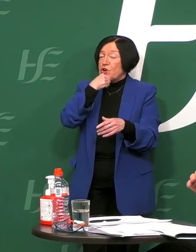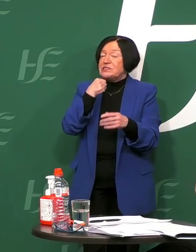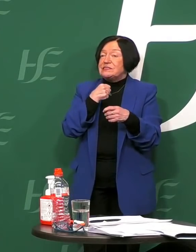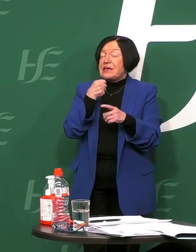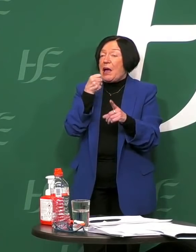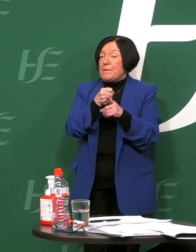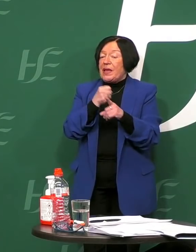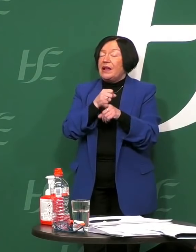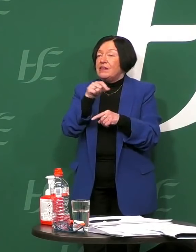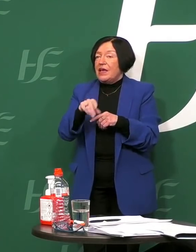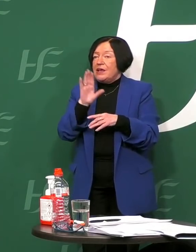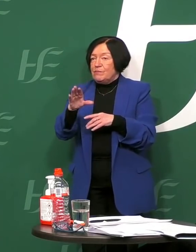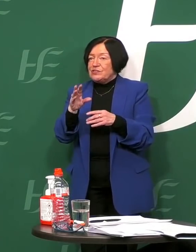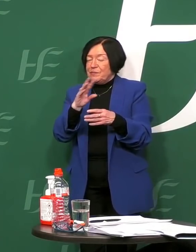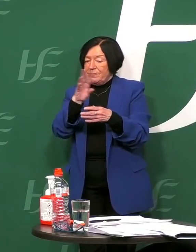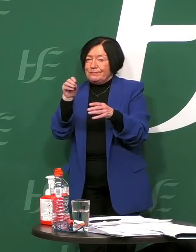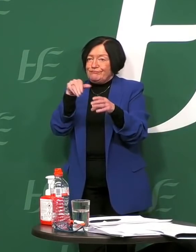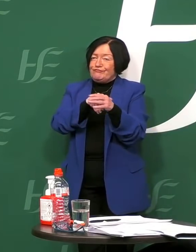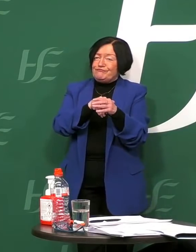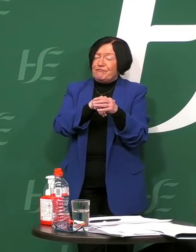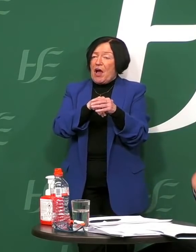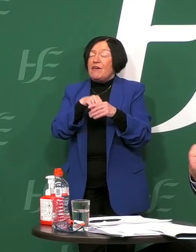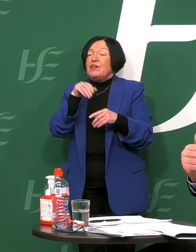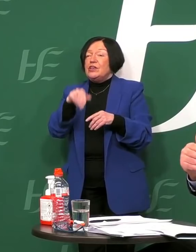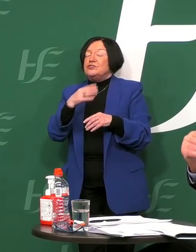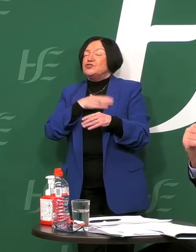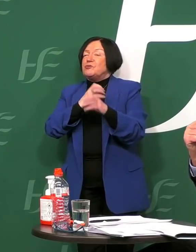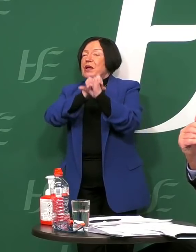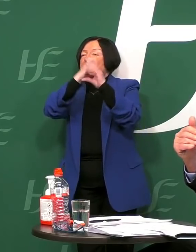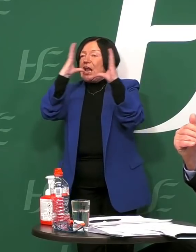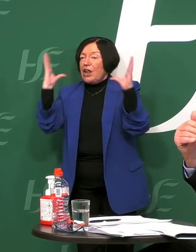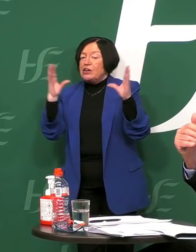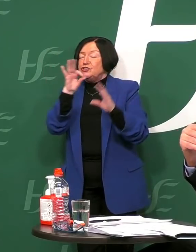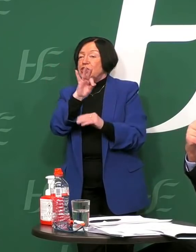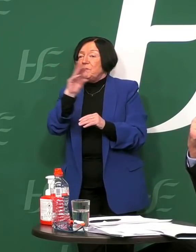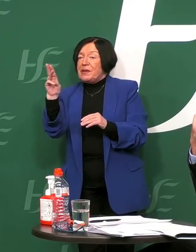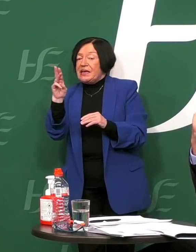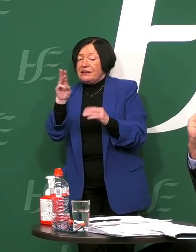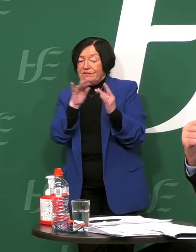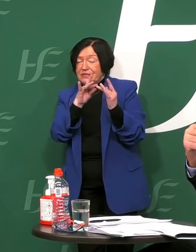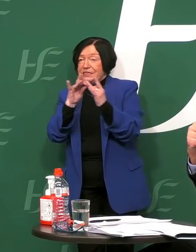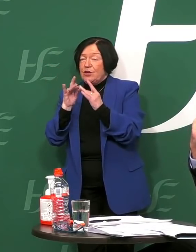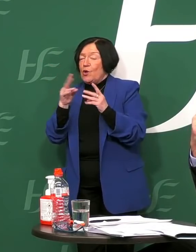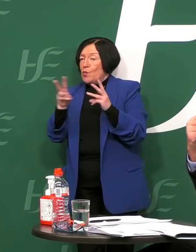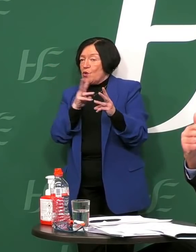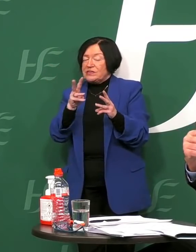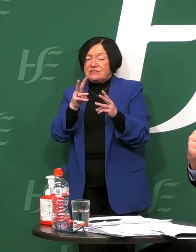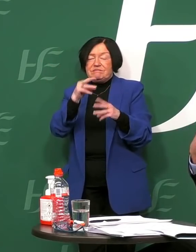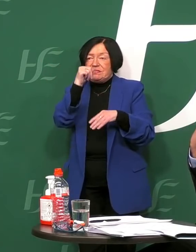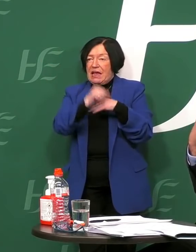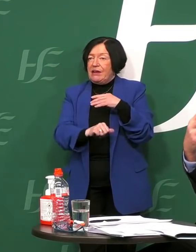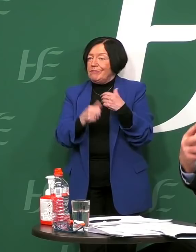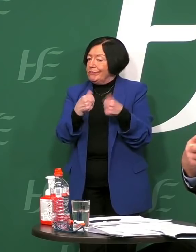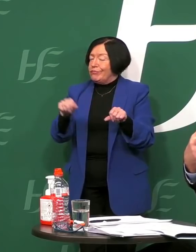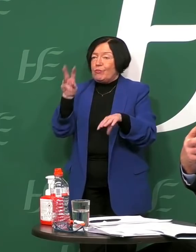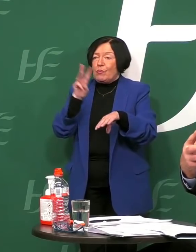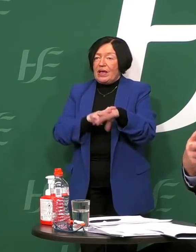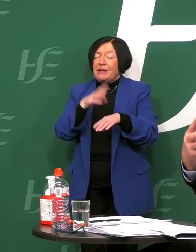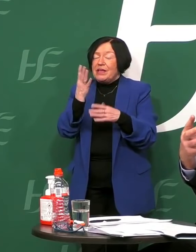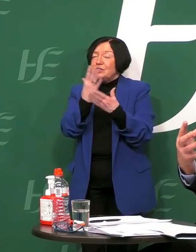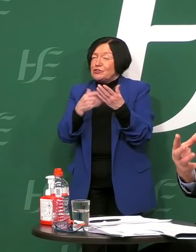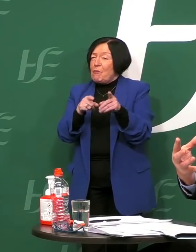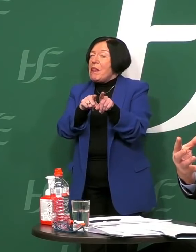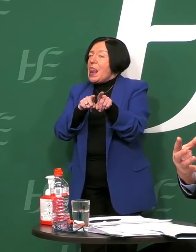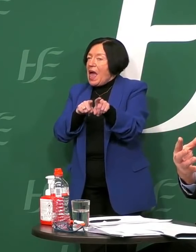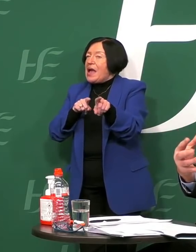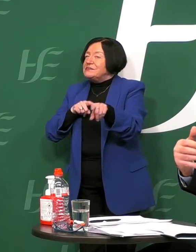And all of those things have to be factored into it. But just to be really clear, the GP interface works daily. It works well. There may be lags from time to